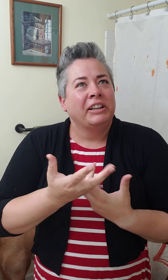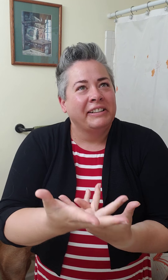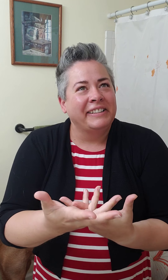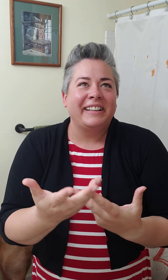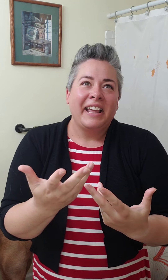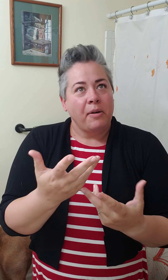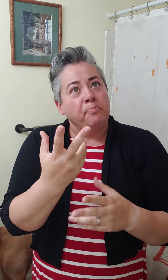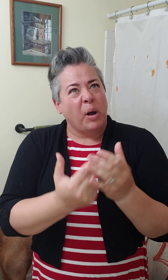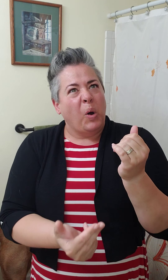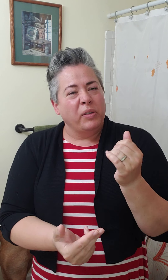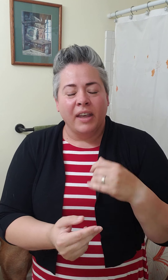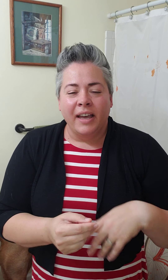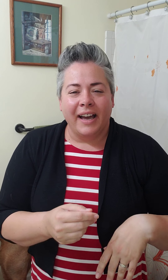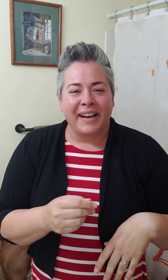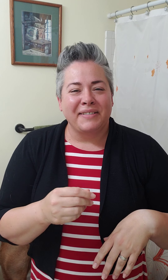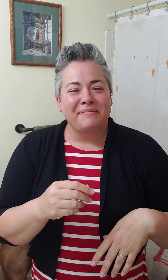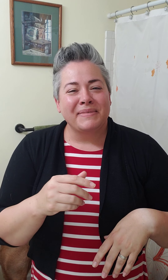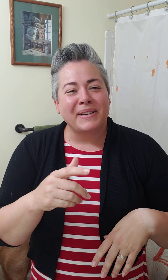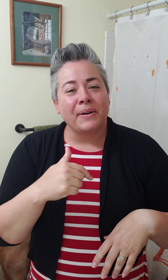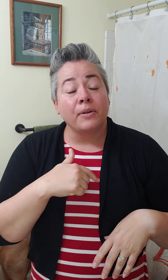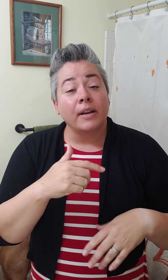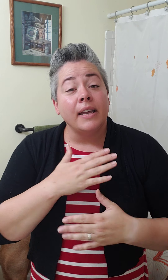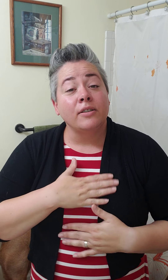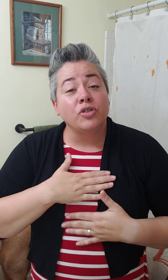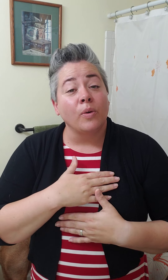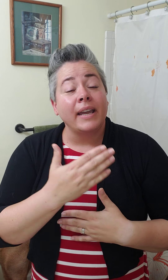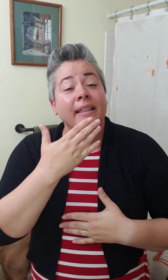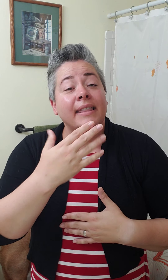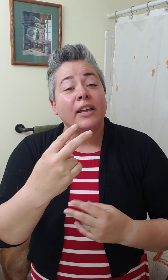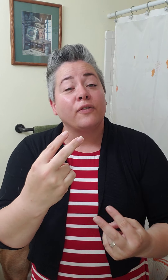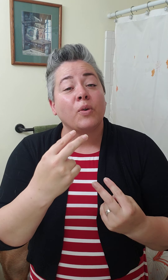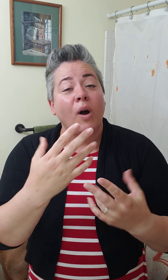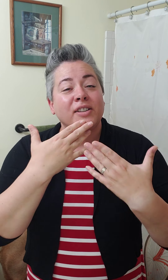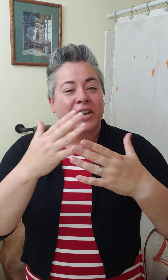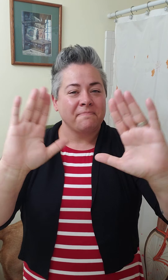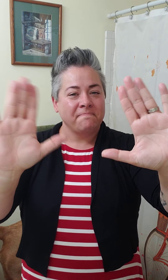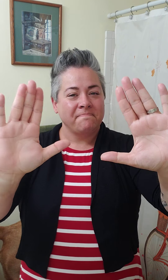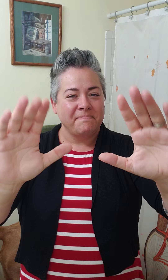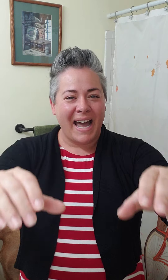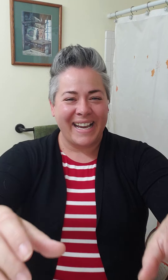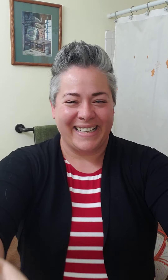inspiration, both. So enjoy, and thank you for watching. Bye.